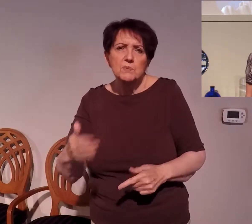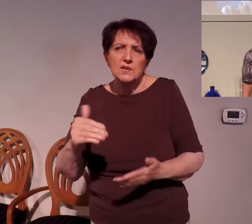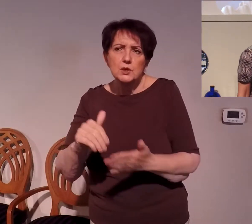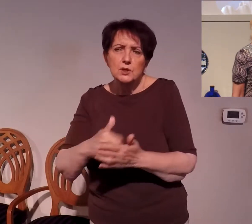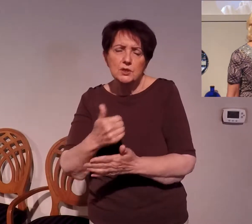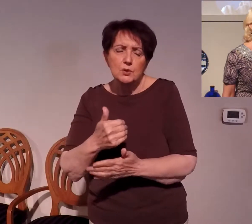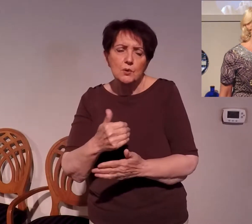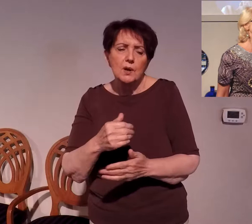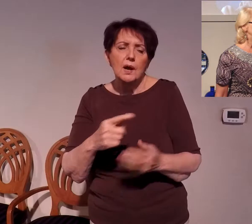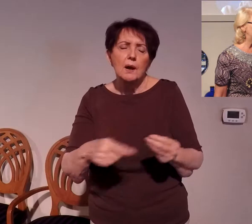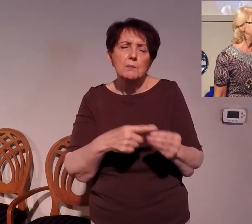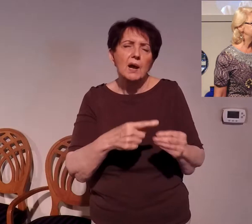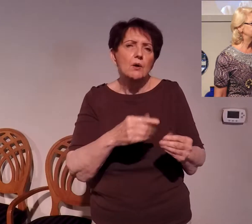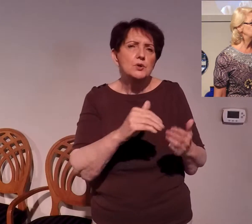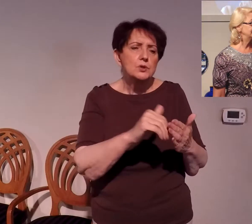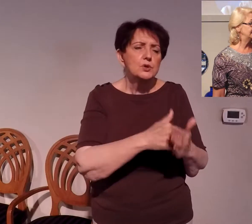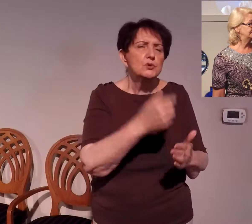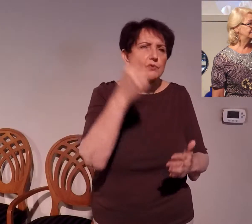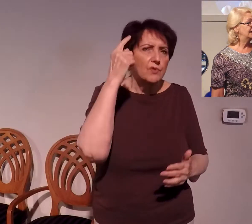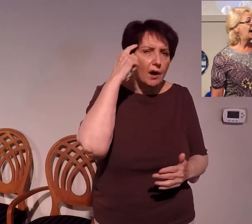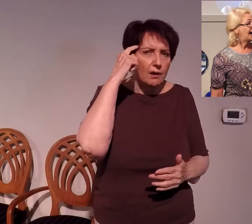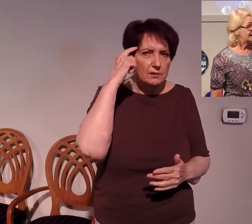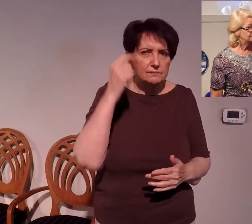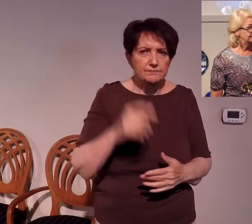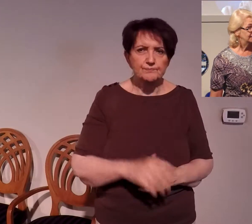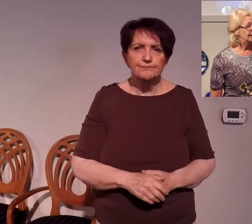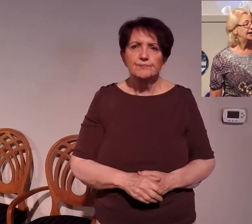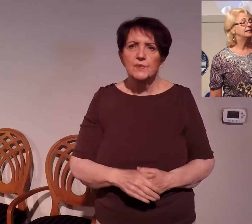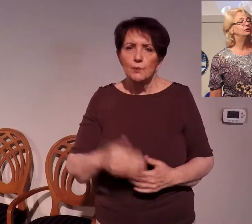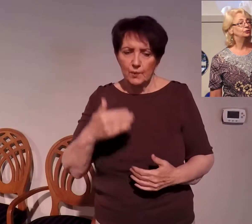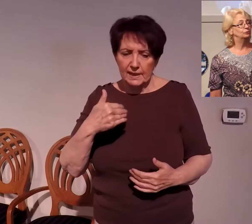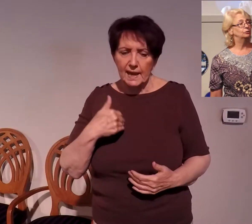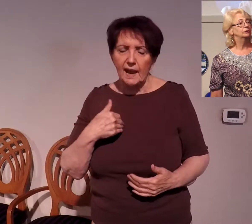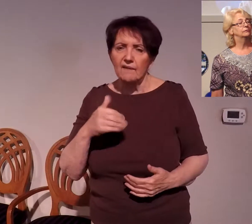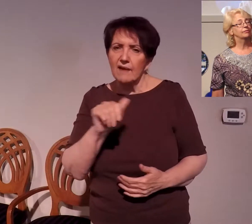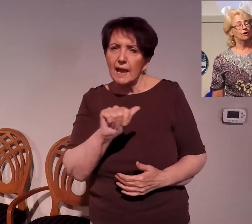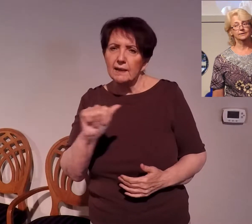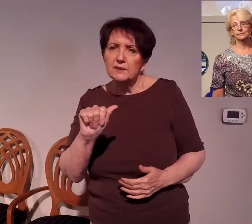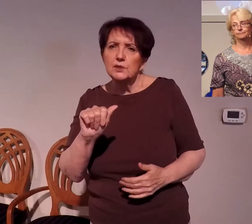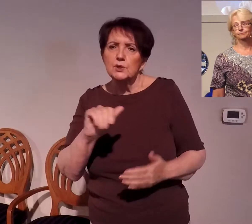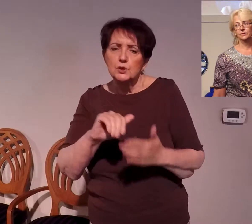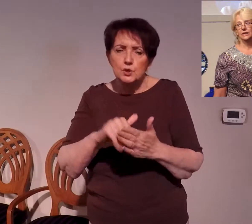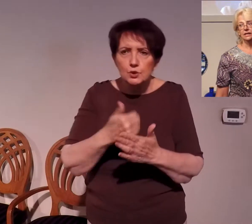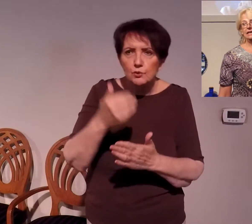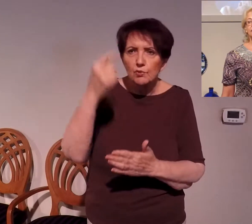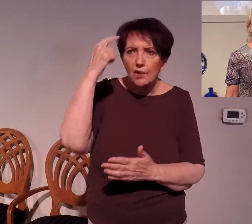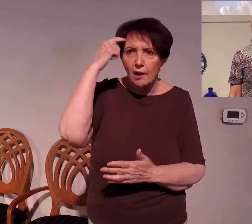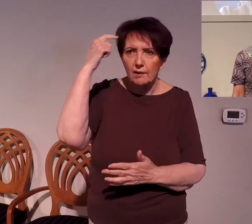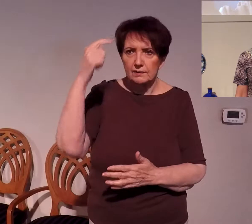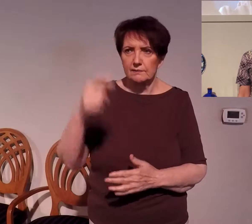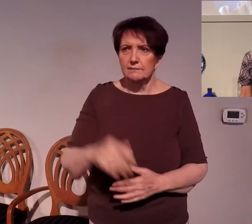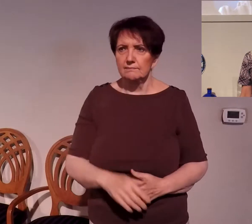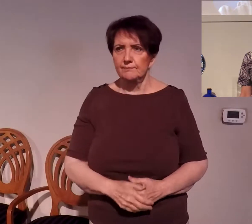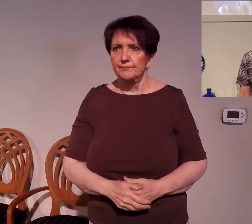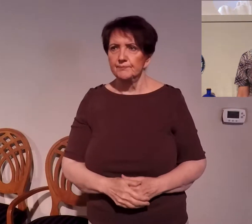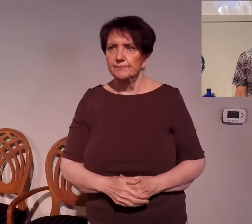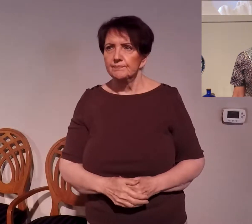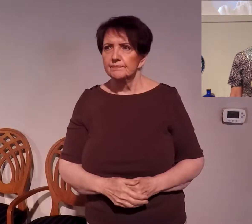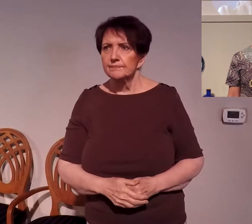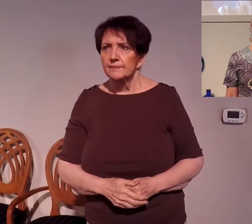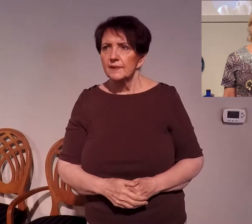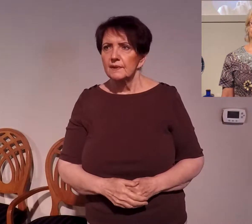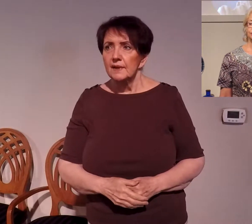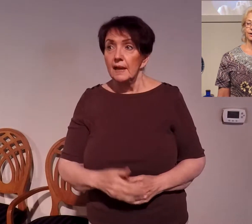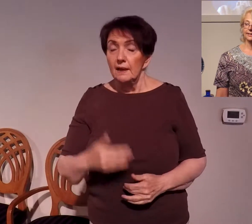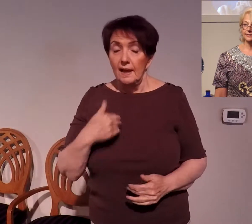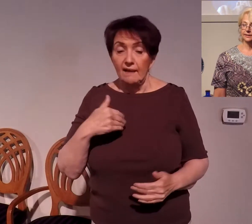new thought. And it is the idea that we can have a new thought. And that in the having of a new